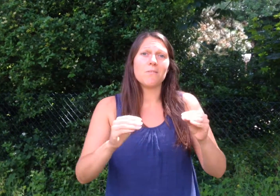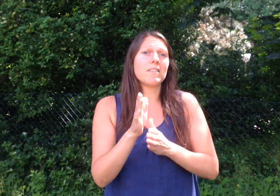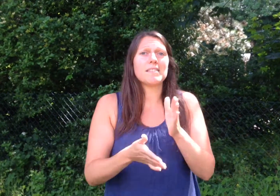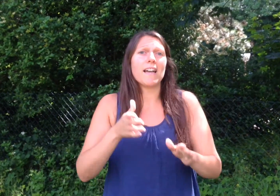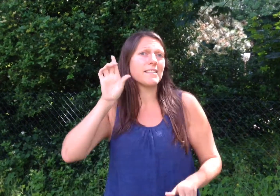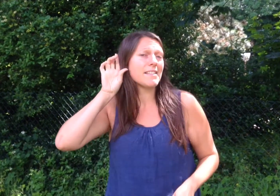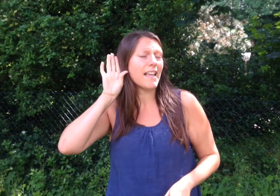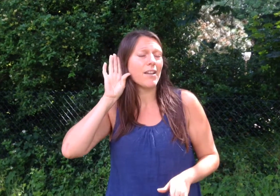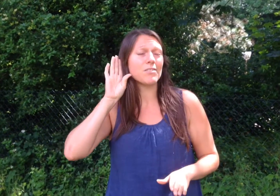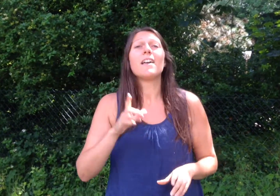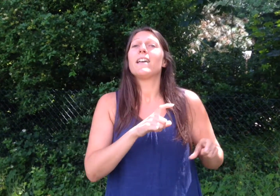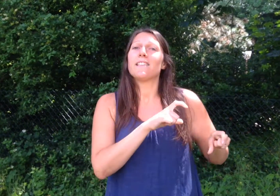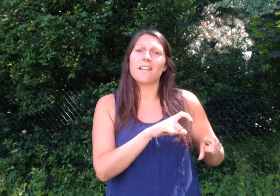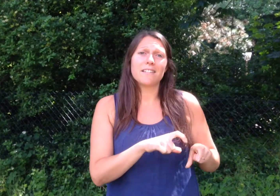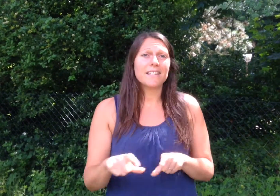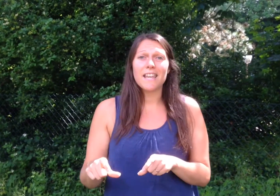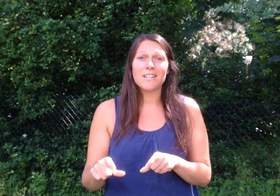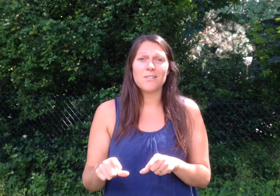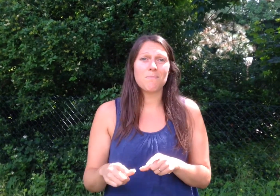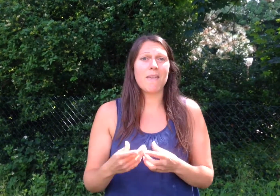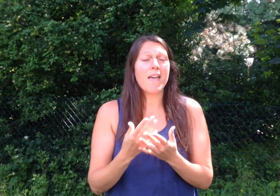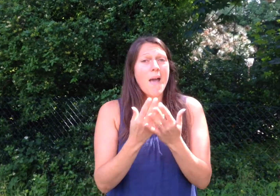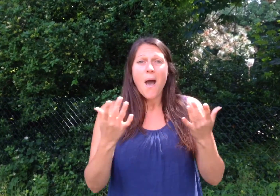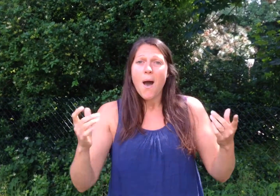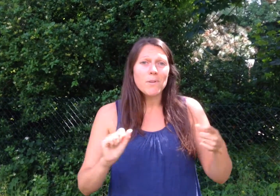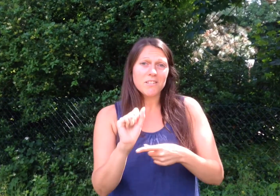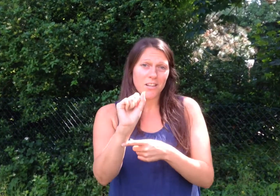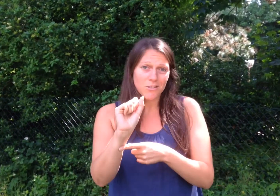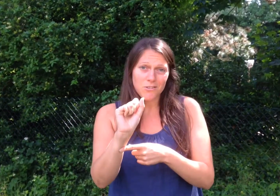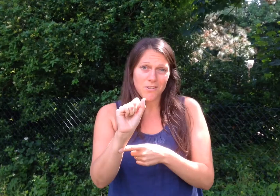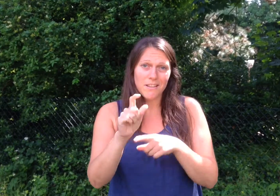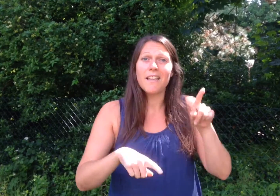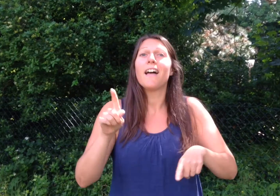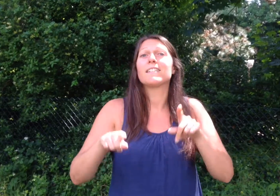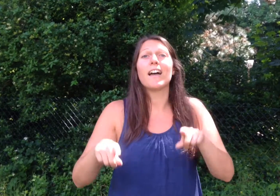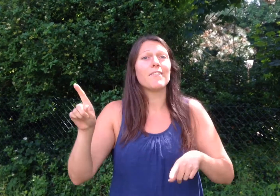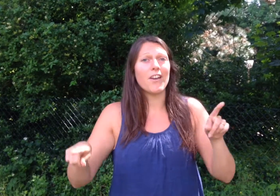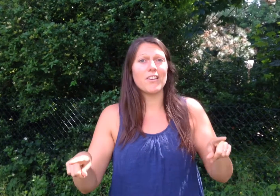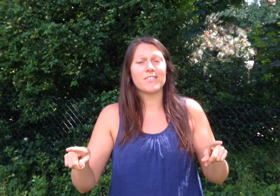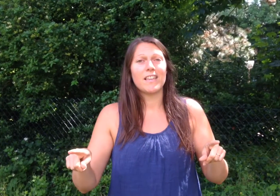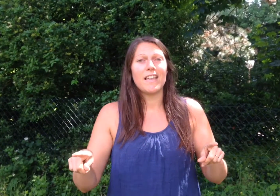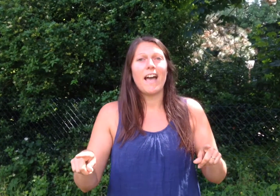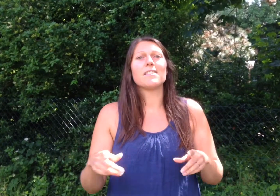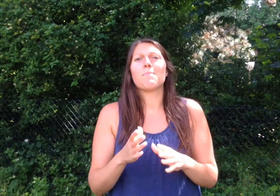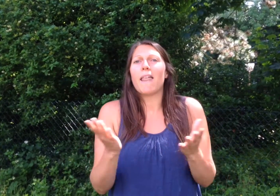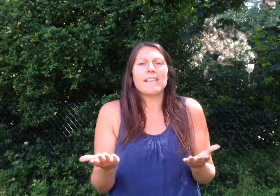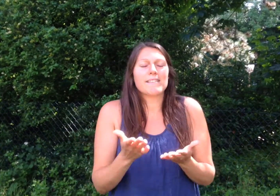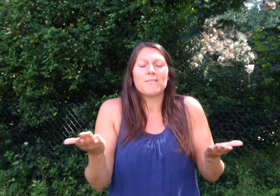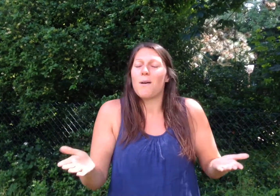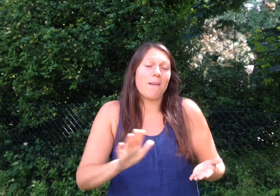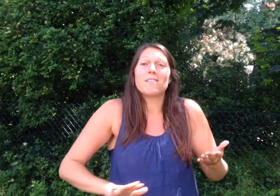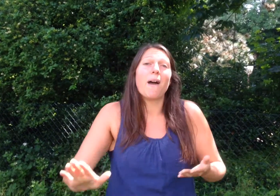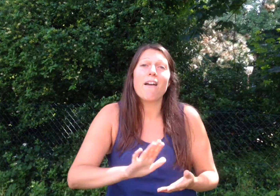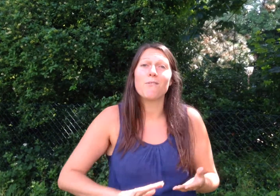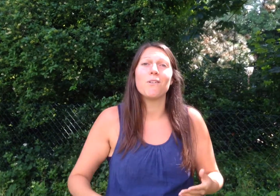that Signs and Sounds is going to continue to be a multicultural, a diverse and a place, a place where everyone